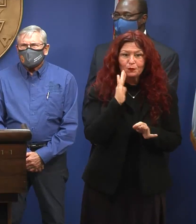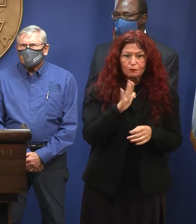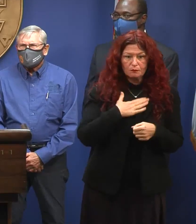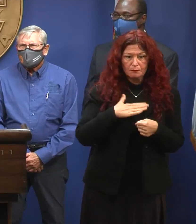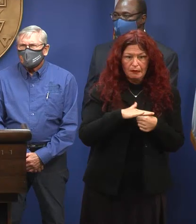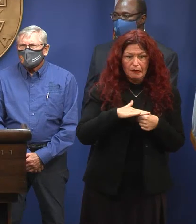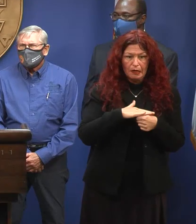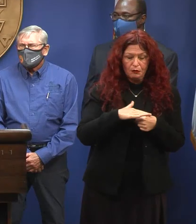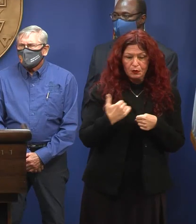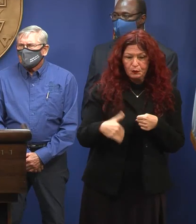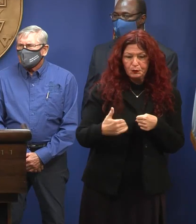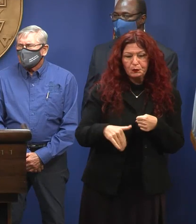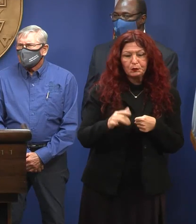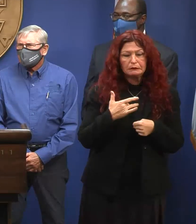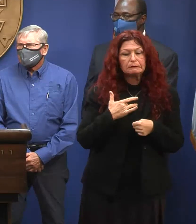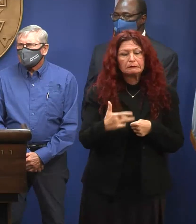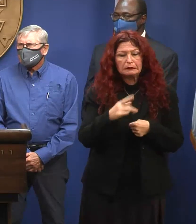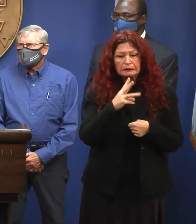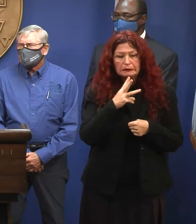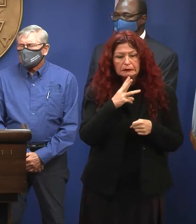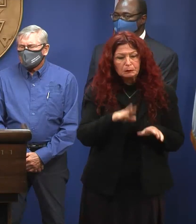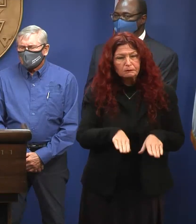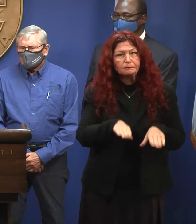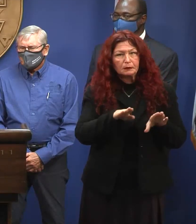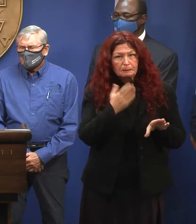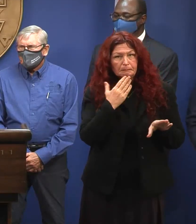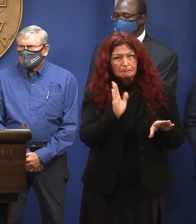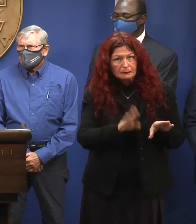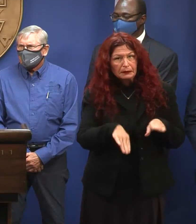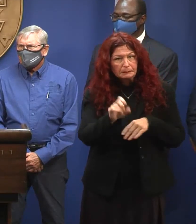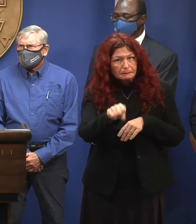prone to flooding. So how do you find out? You can visit